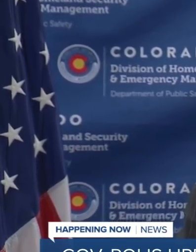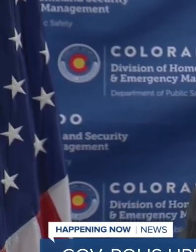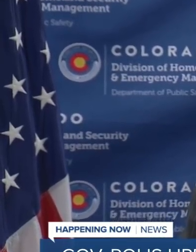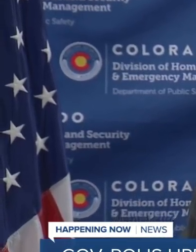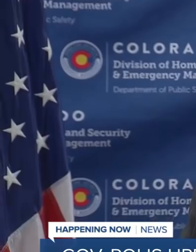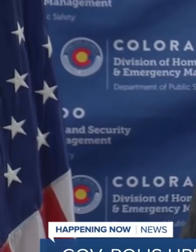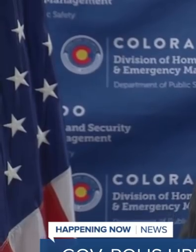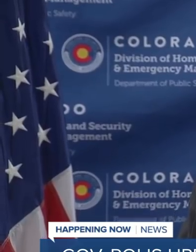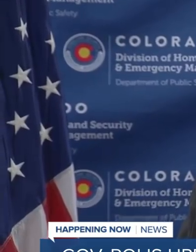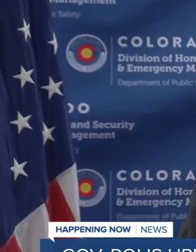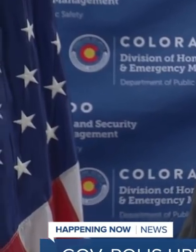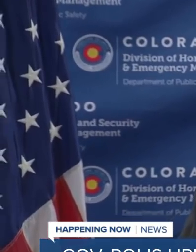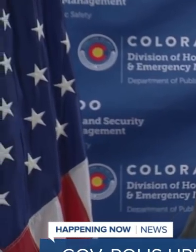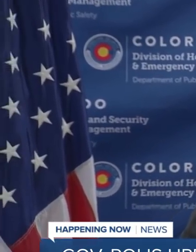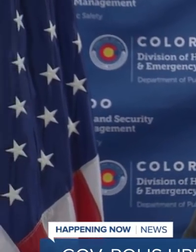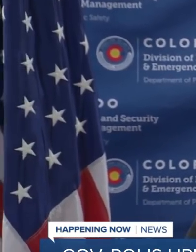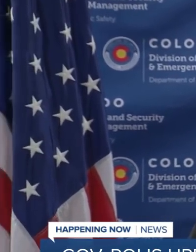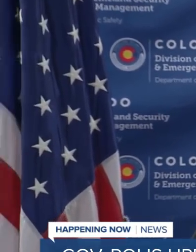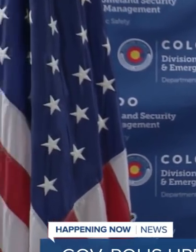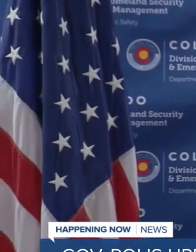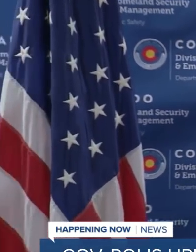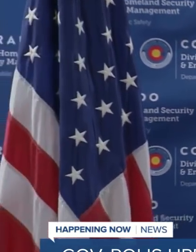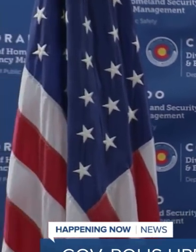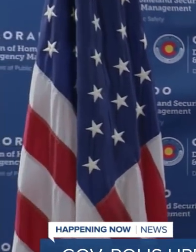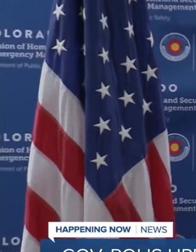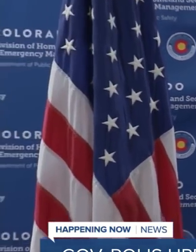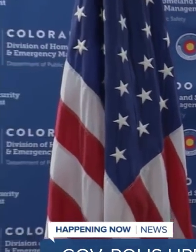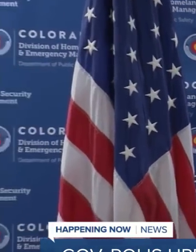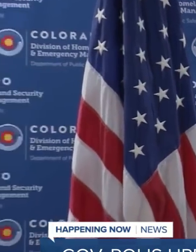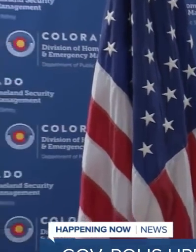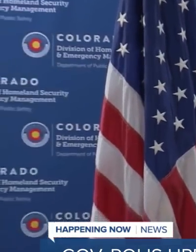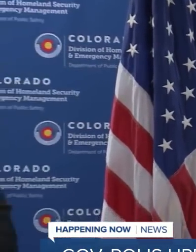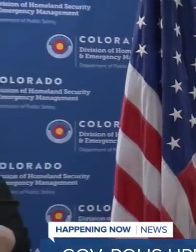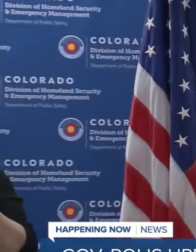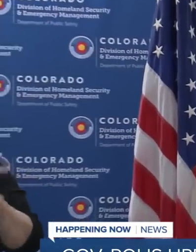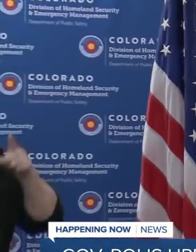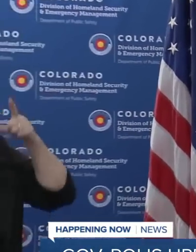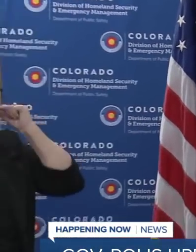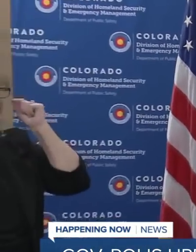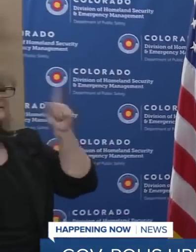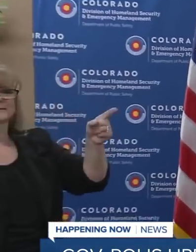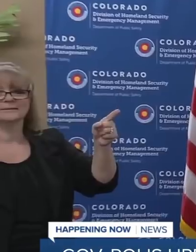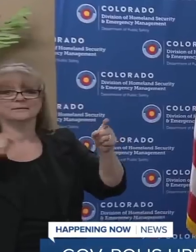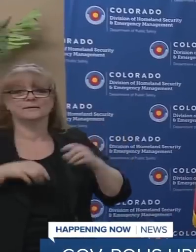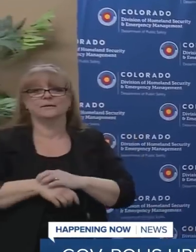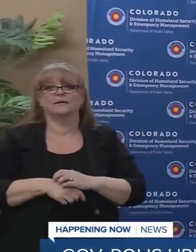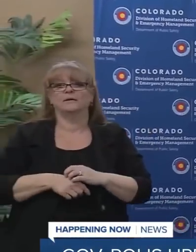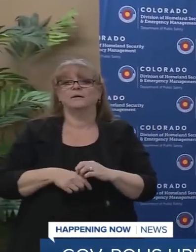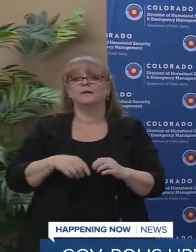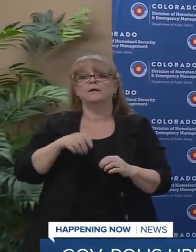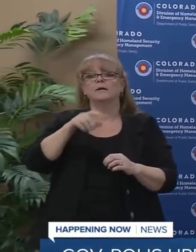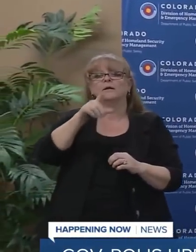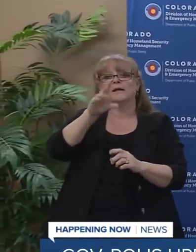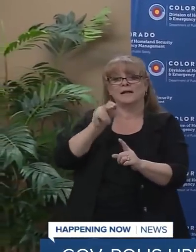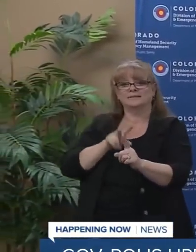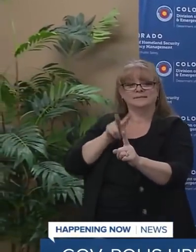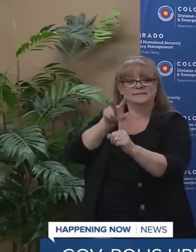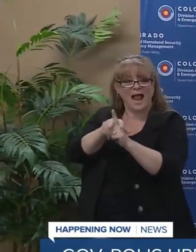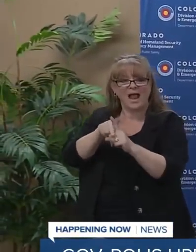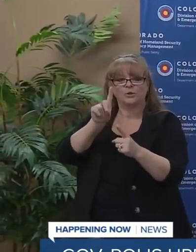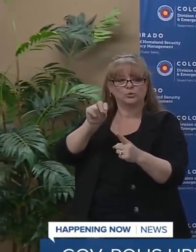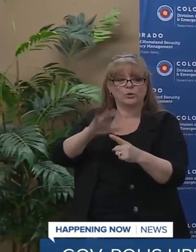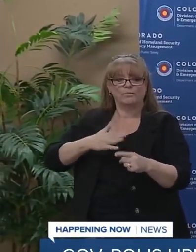And I know that you will too. Hashtag doing my part CO. Let's share what we're doing, and let's show that Colorado